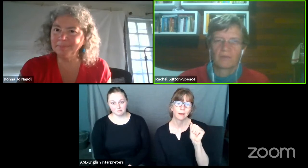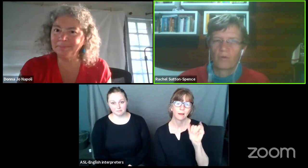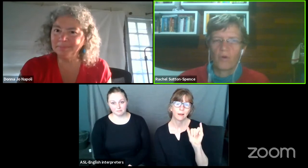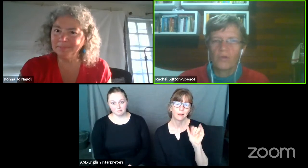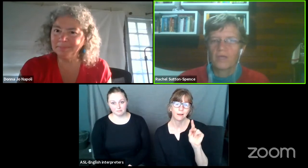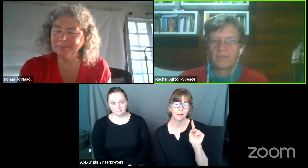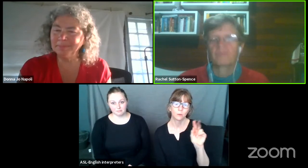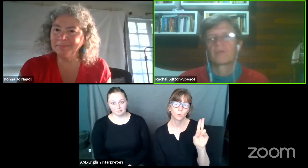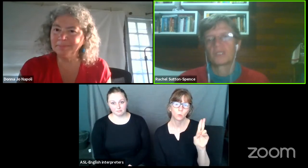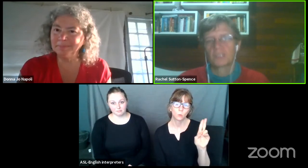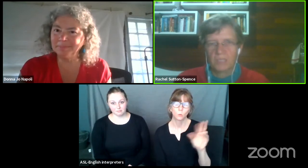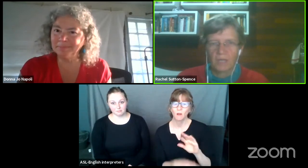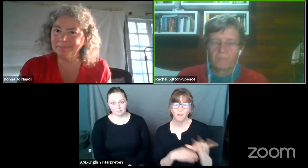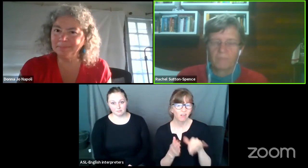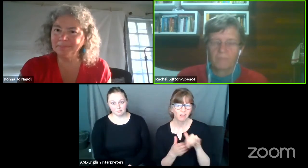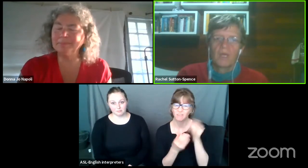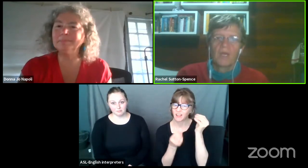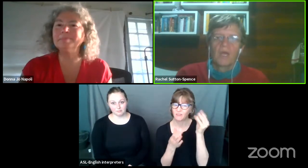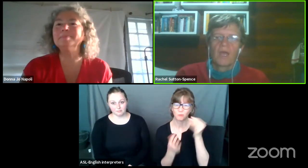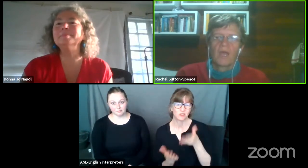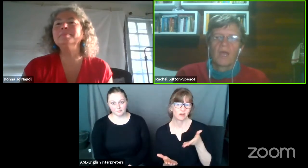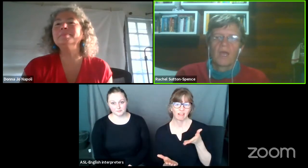That all that information is there.